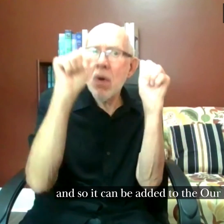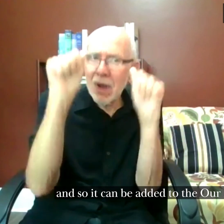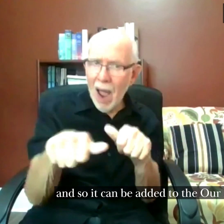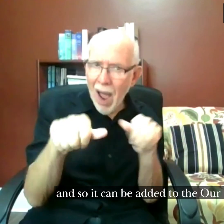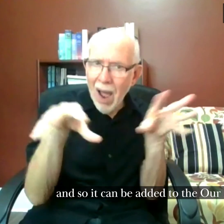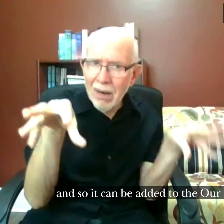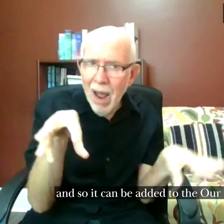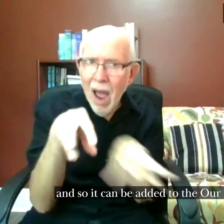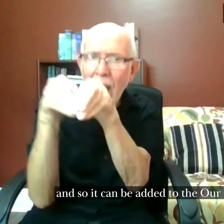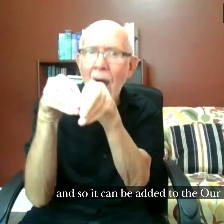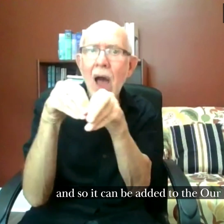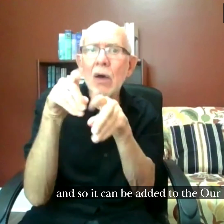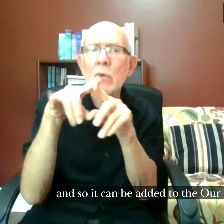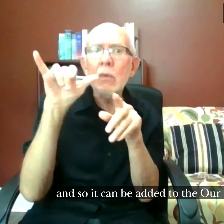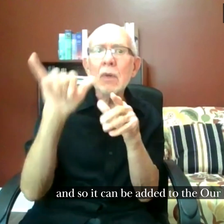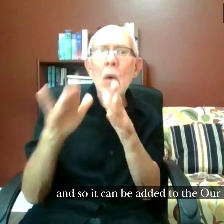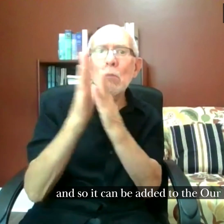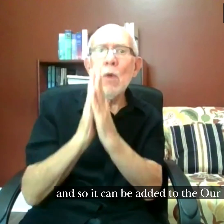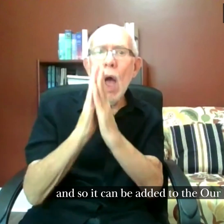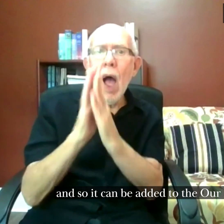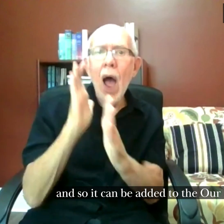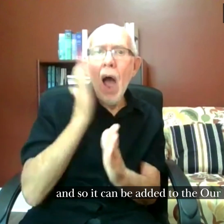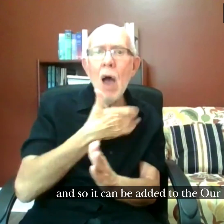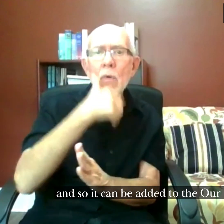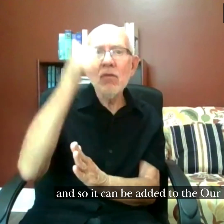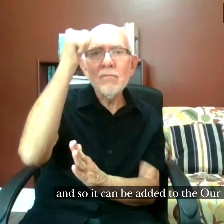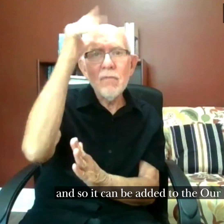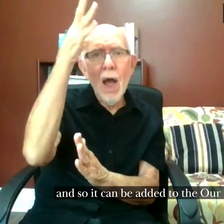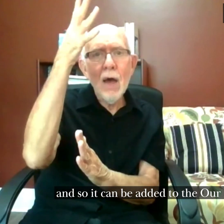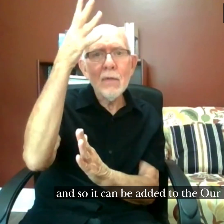And so it can be added to the Our Father.